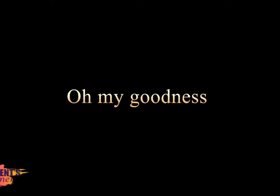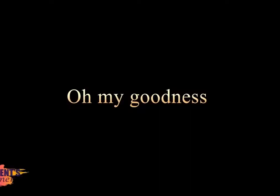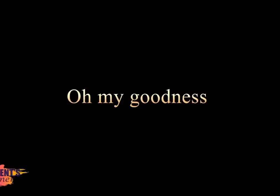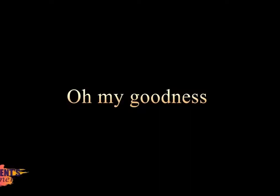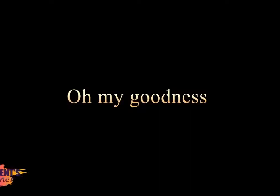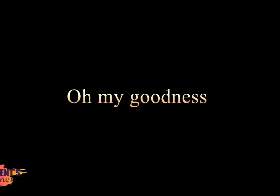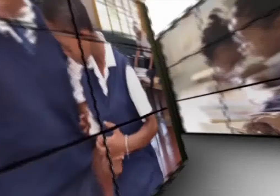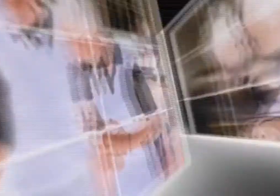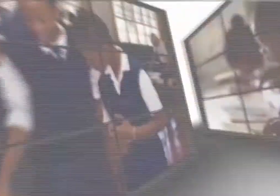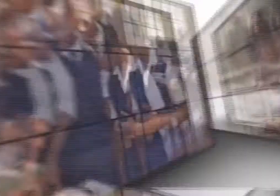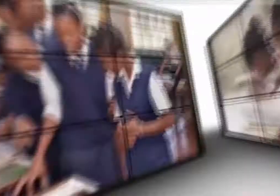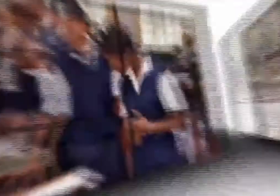Children's Corner.